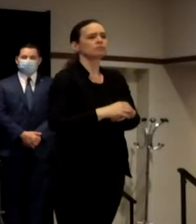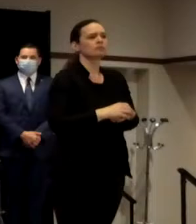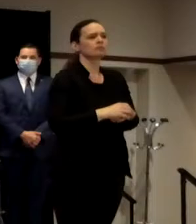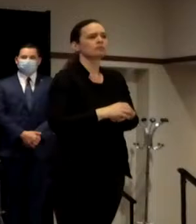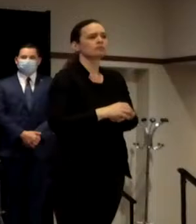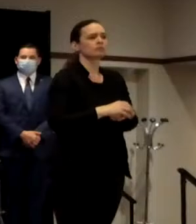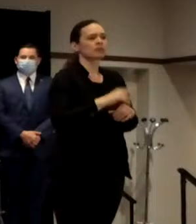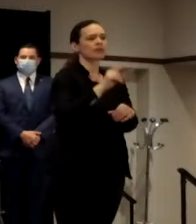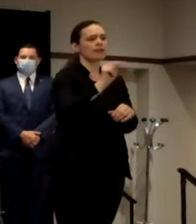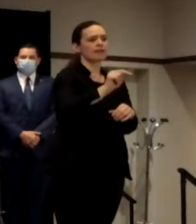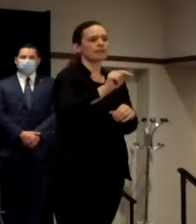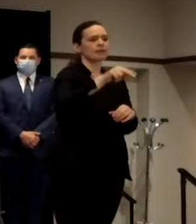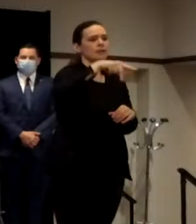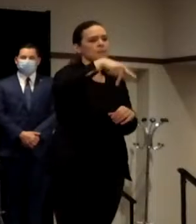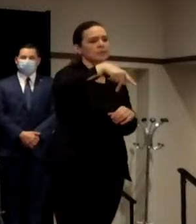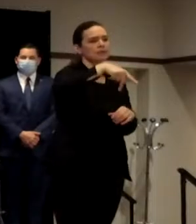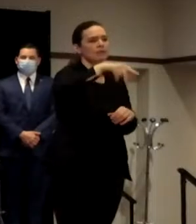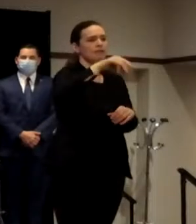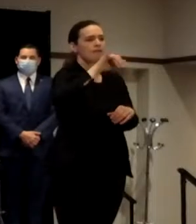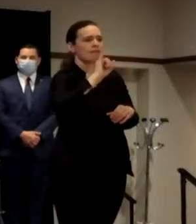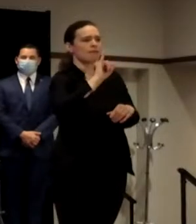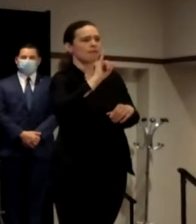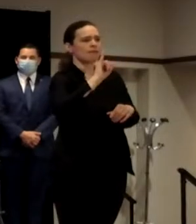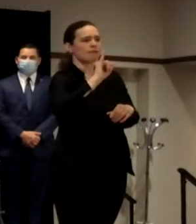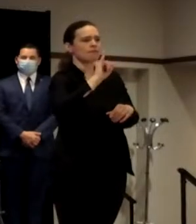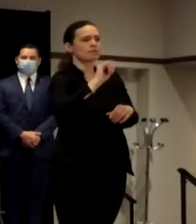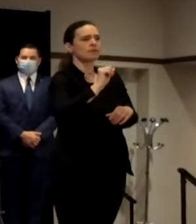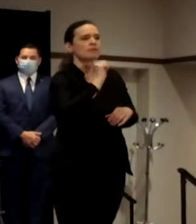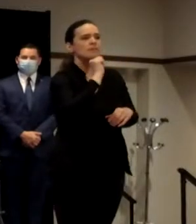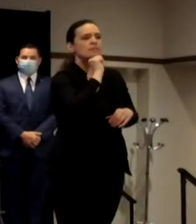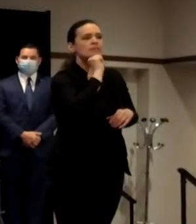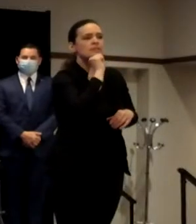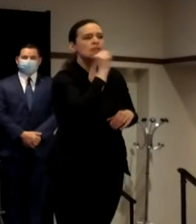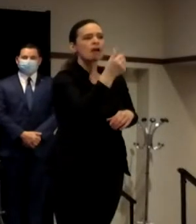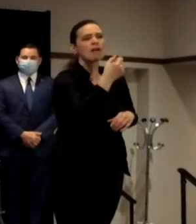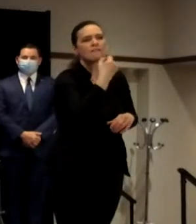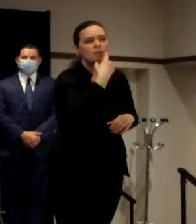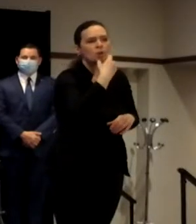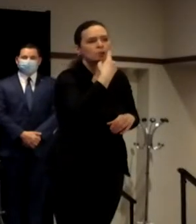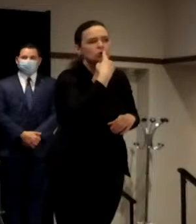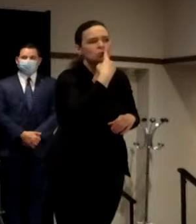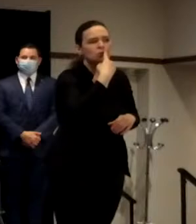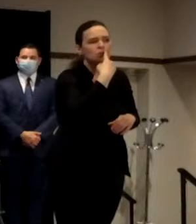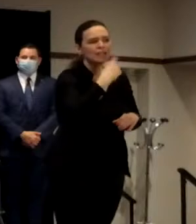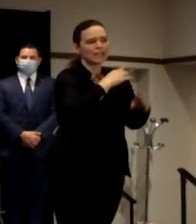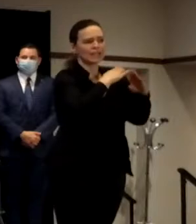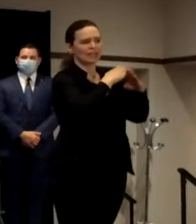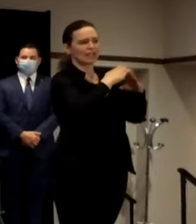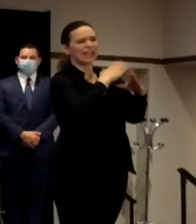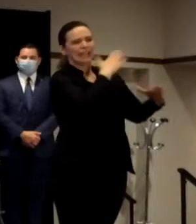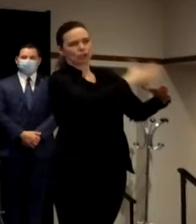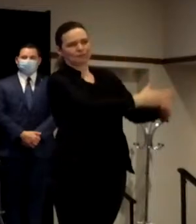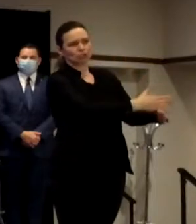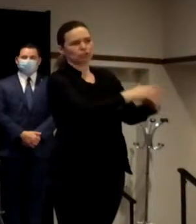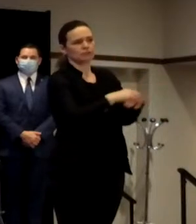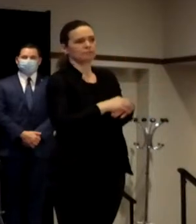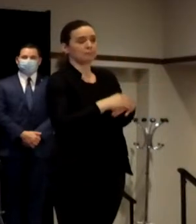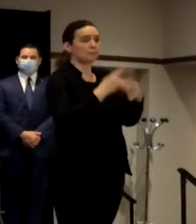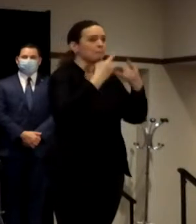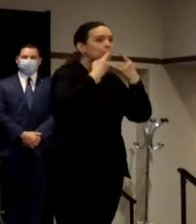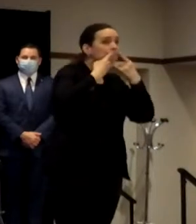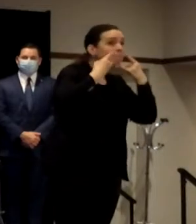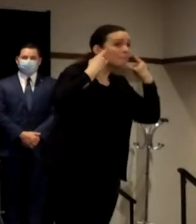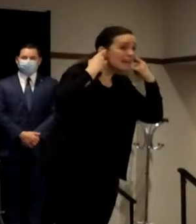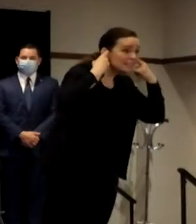short, of hand washing, mask, staying home, temperature check, and all those things which are